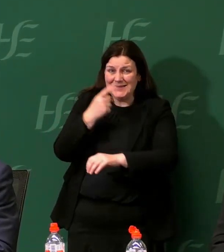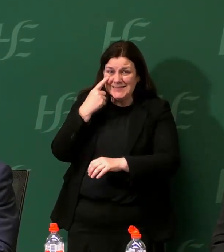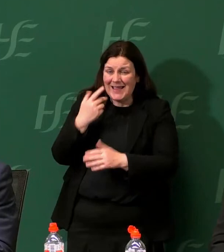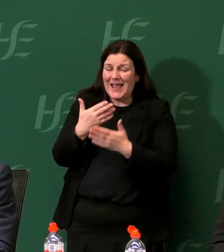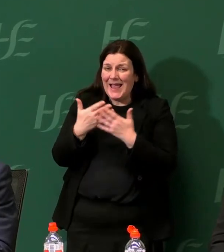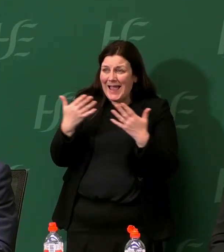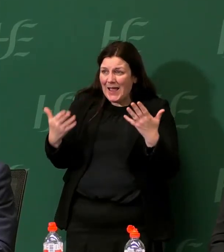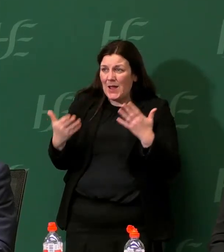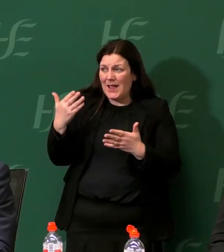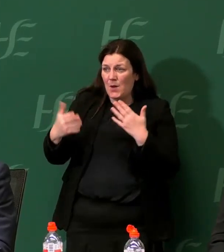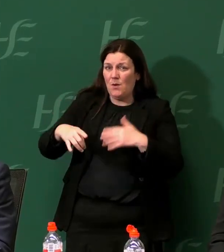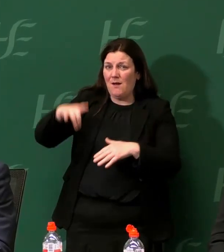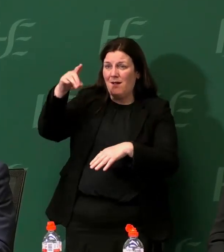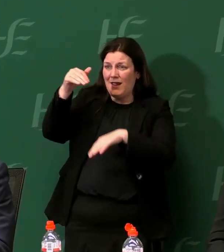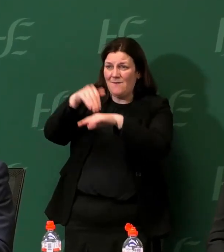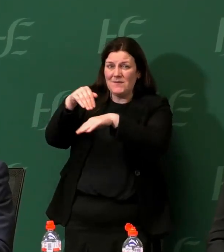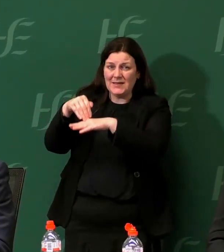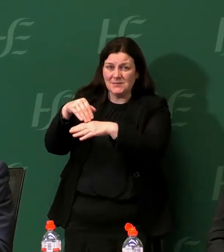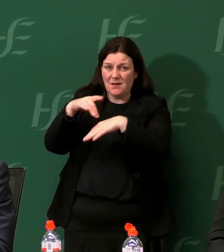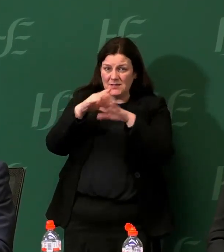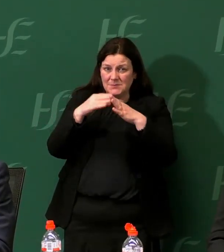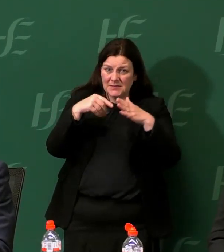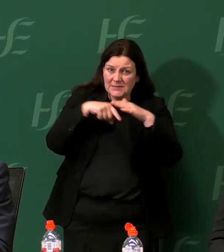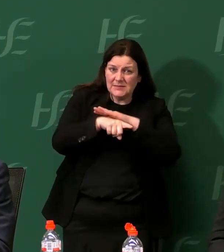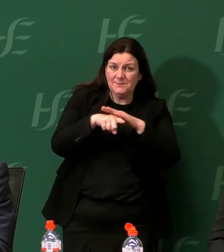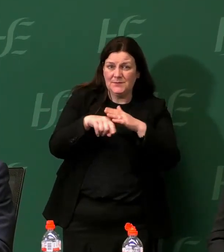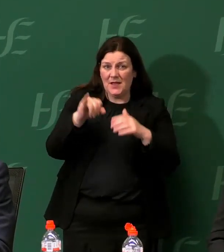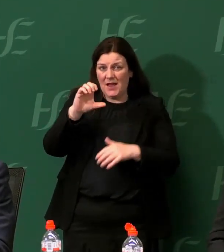at the high impact of hospitalizations and